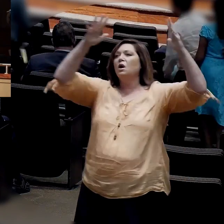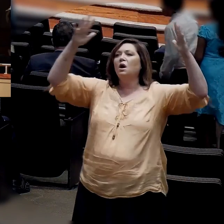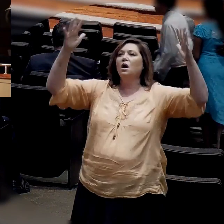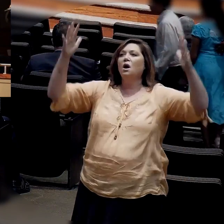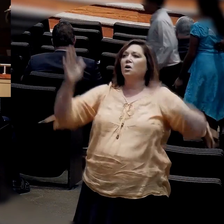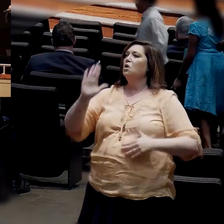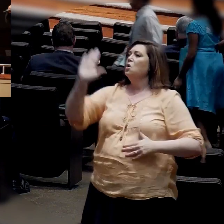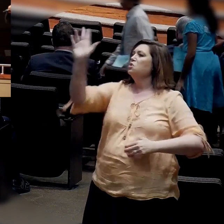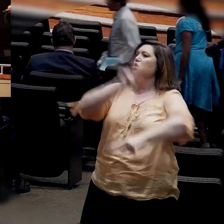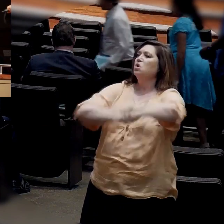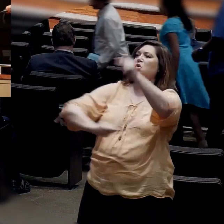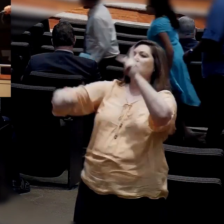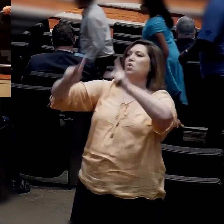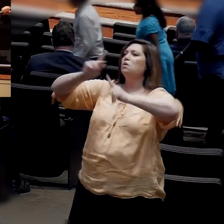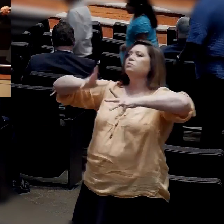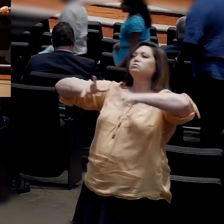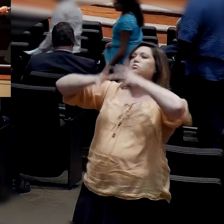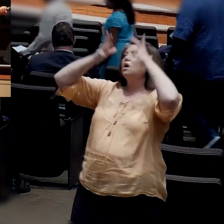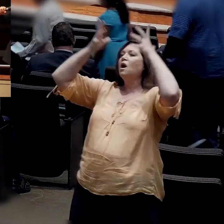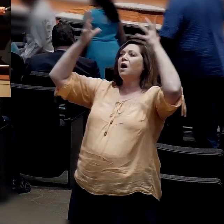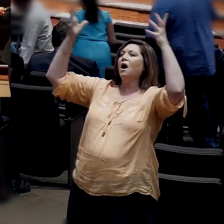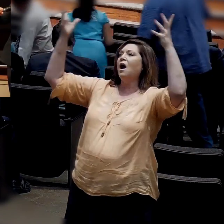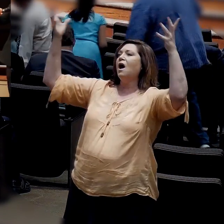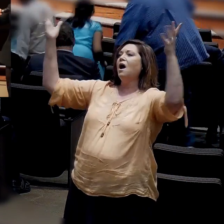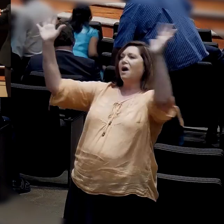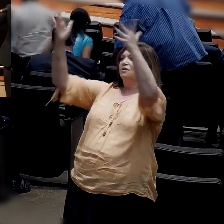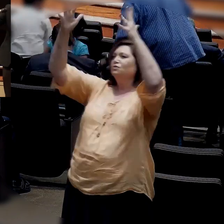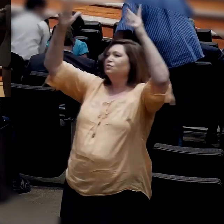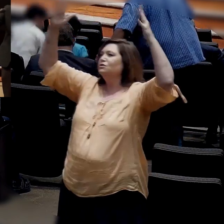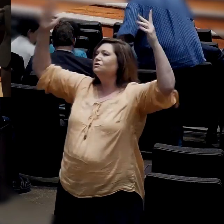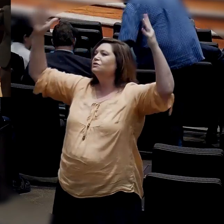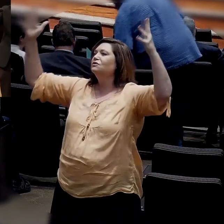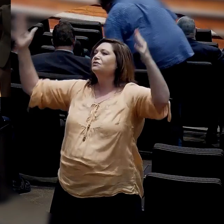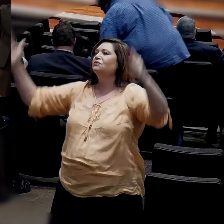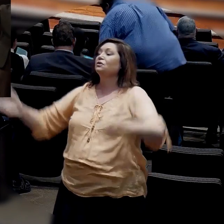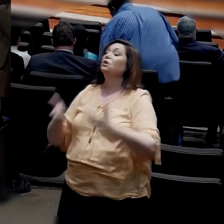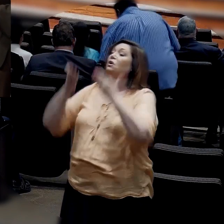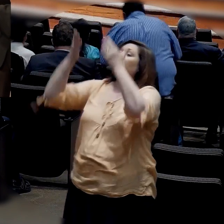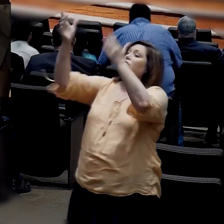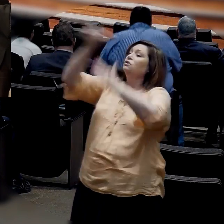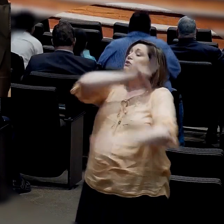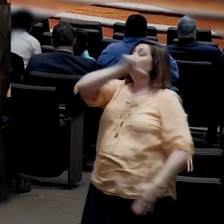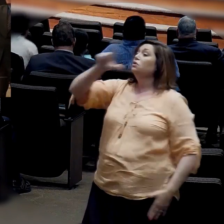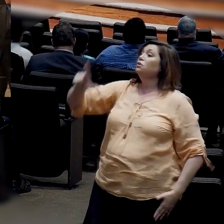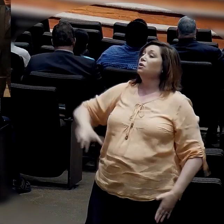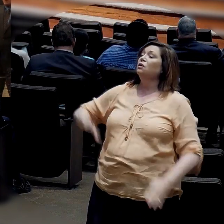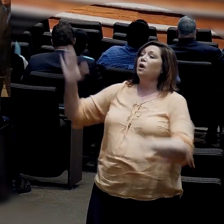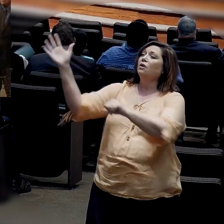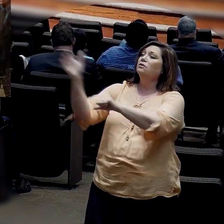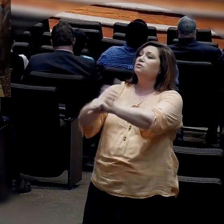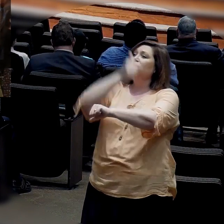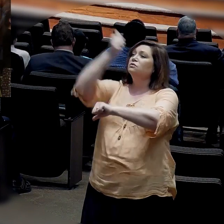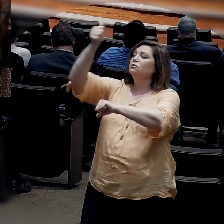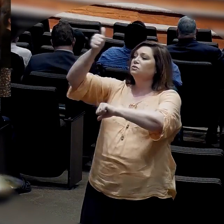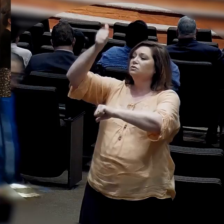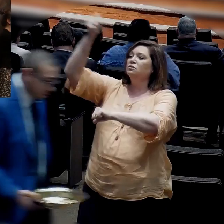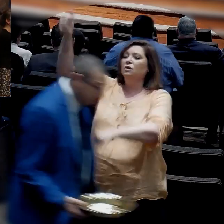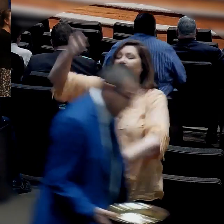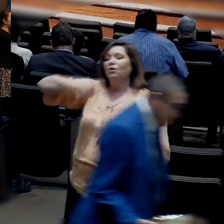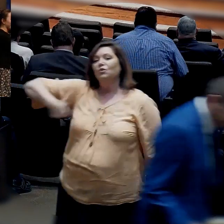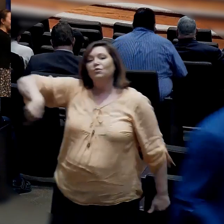out. Lord of all the earth, we shout your name, shout your name, filling up